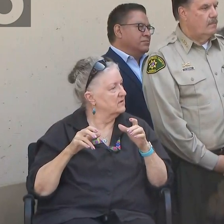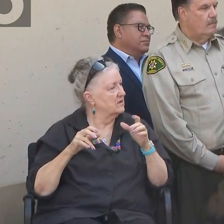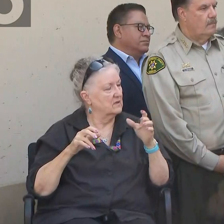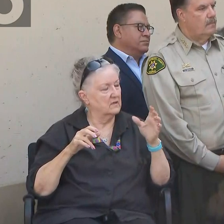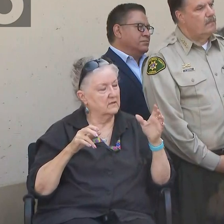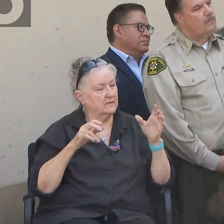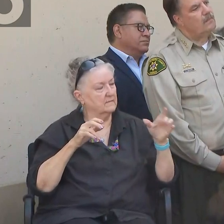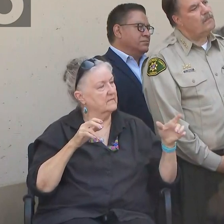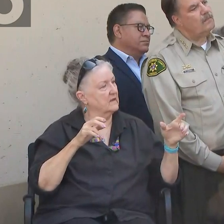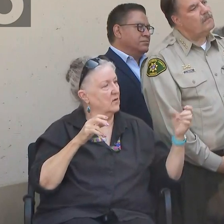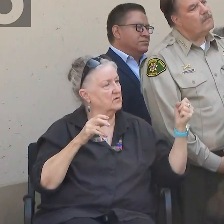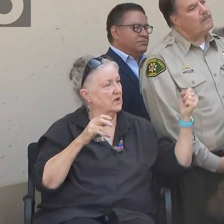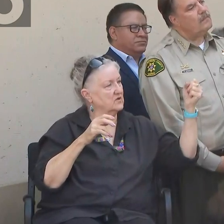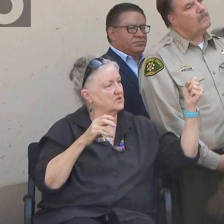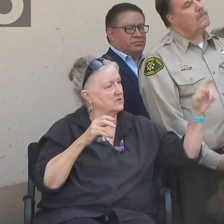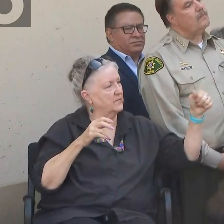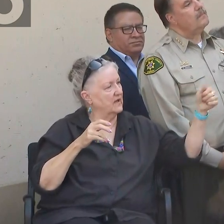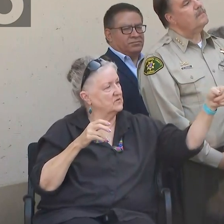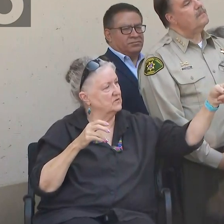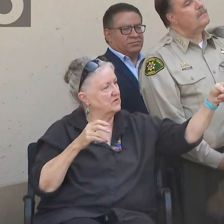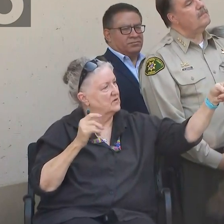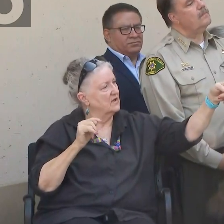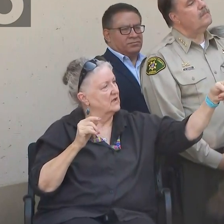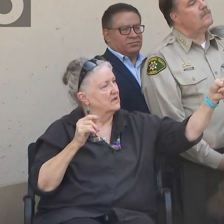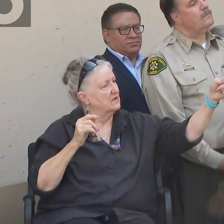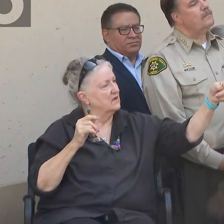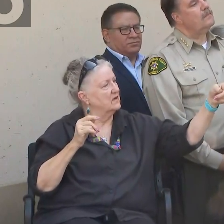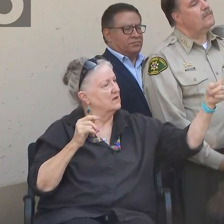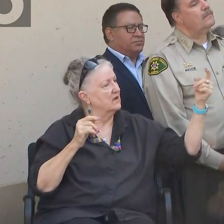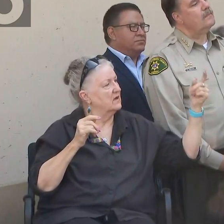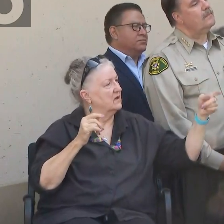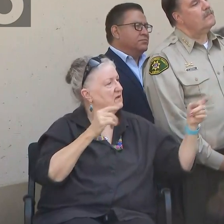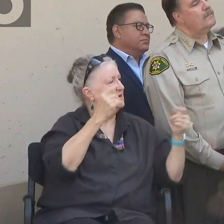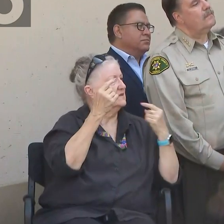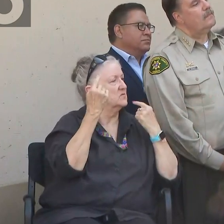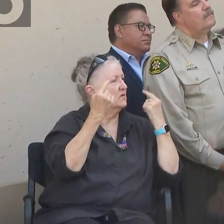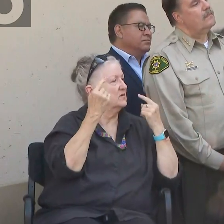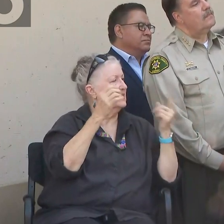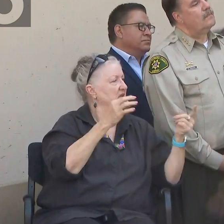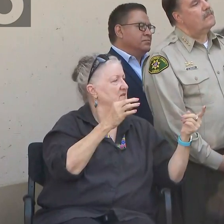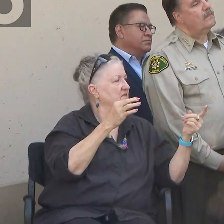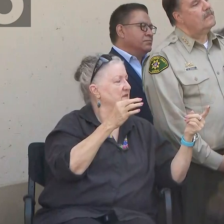Hold on just a second. We had someone behind you that was trying to ask a question.